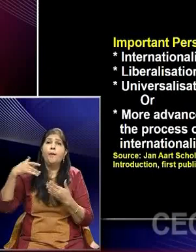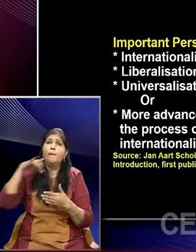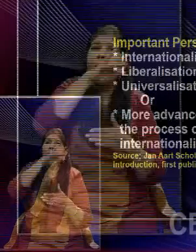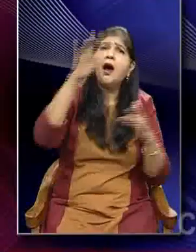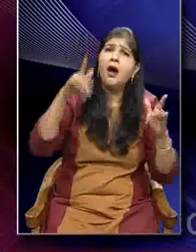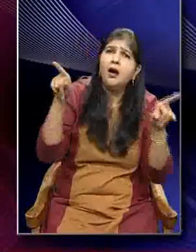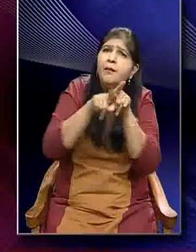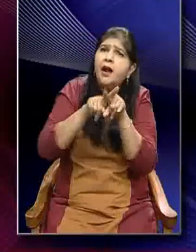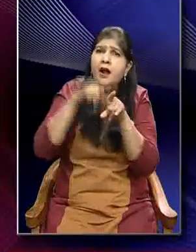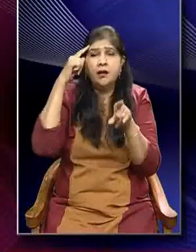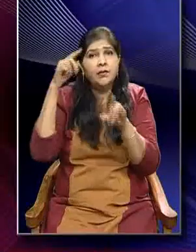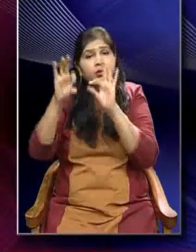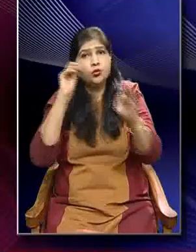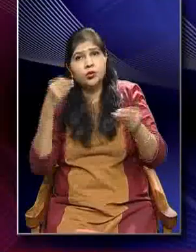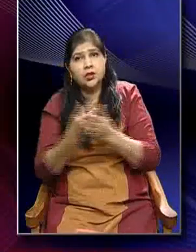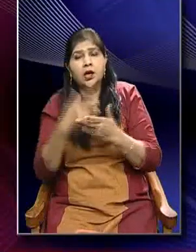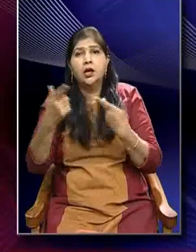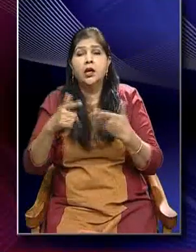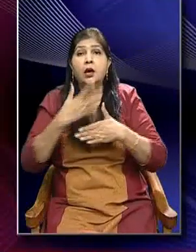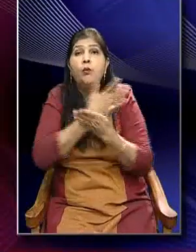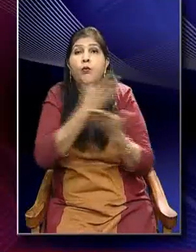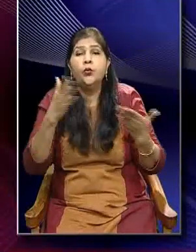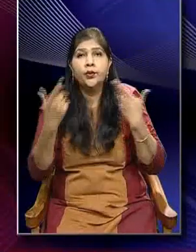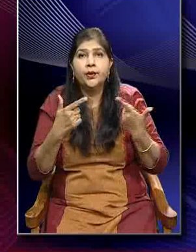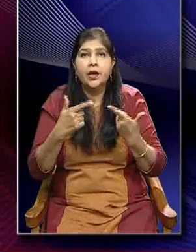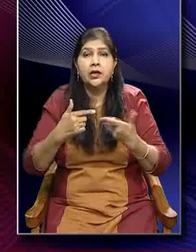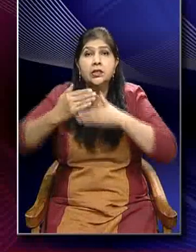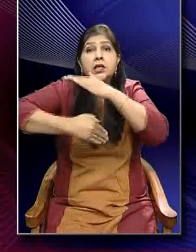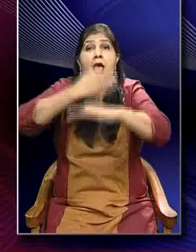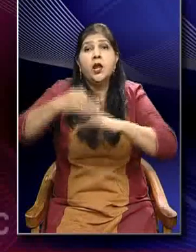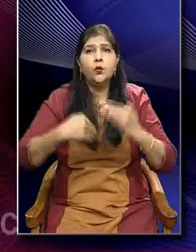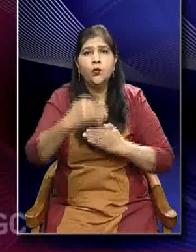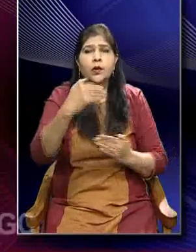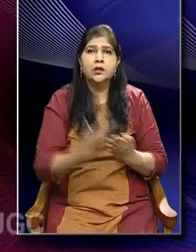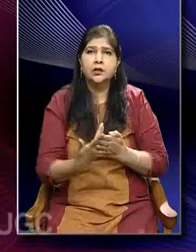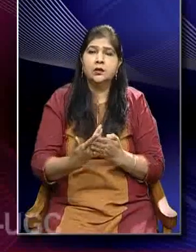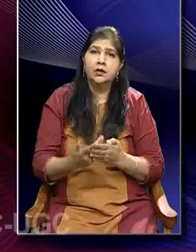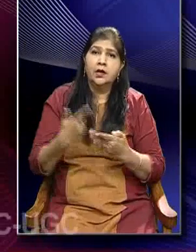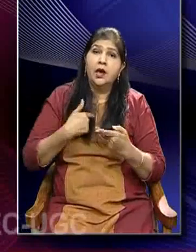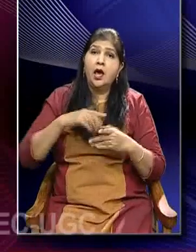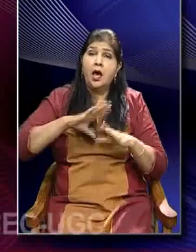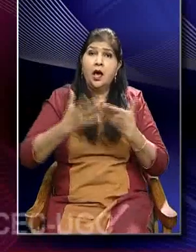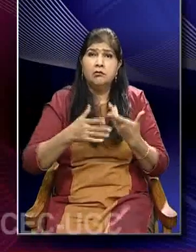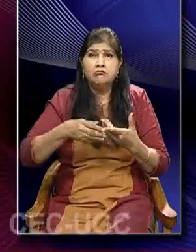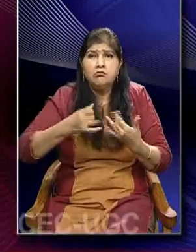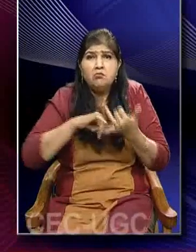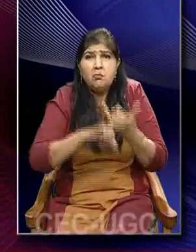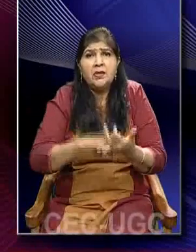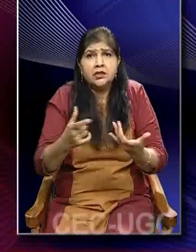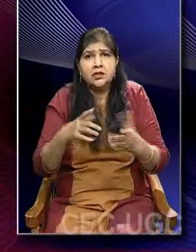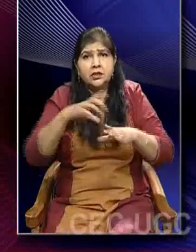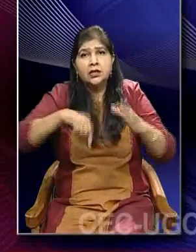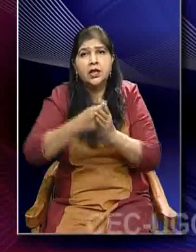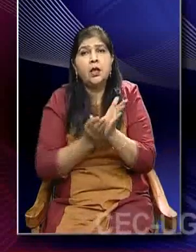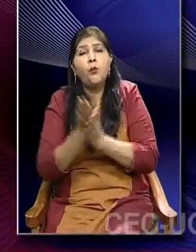westernization, it is more advanced and complex stage in